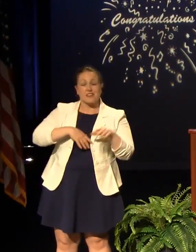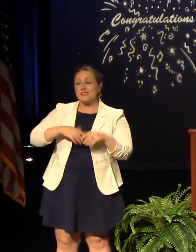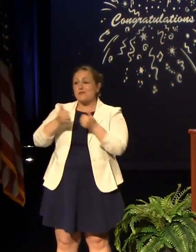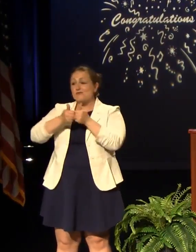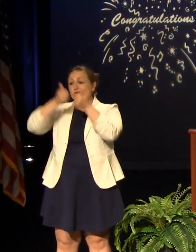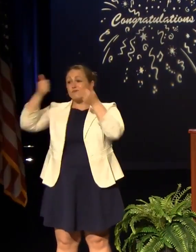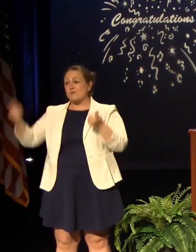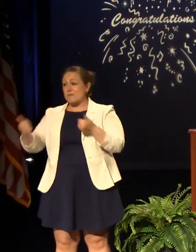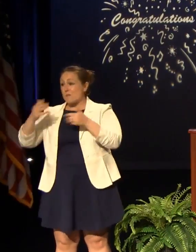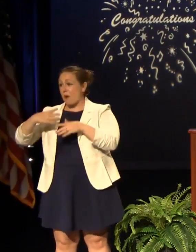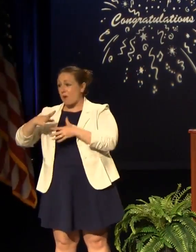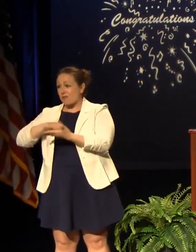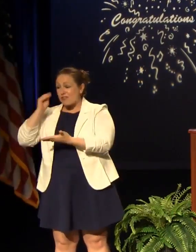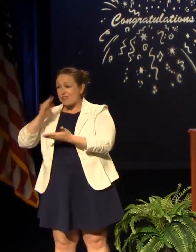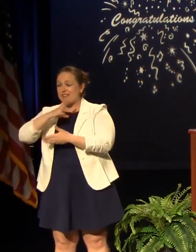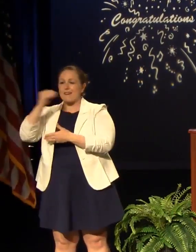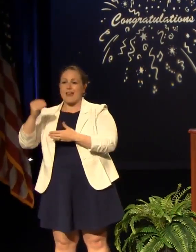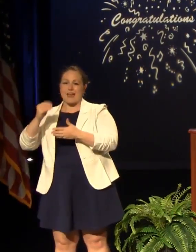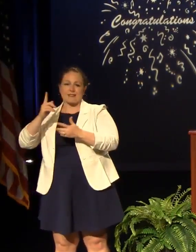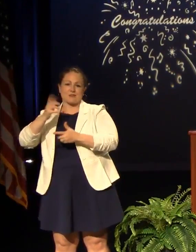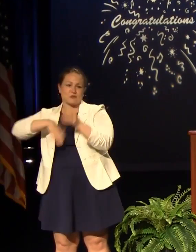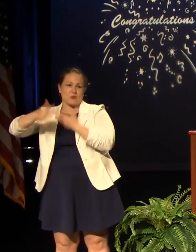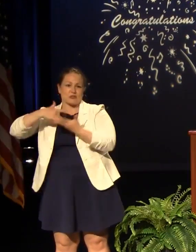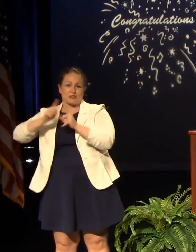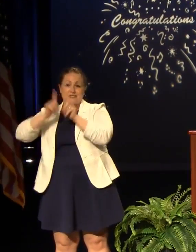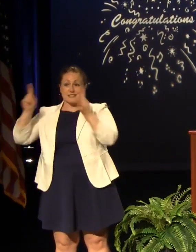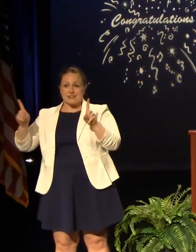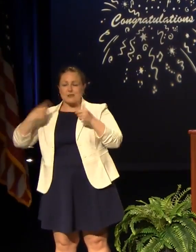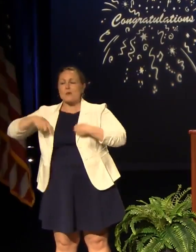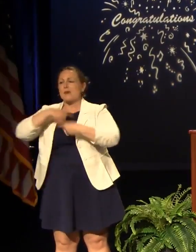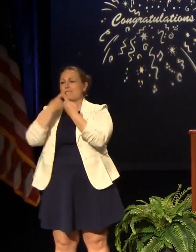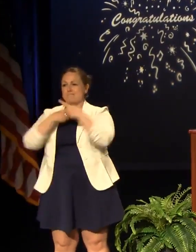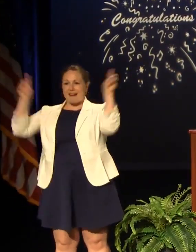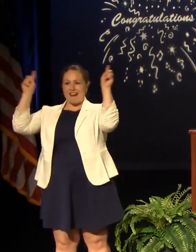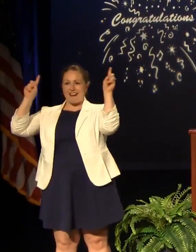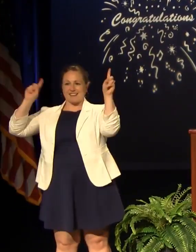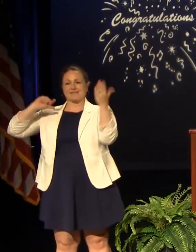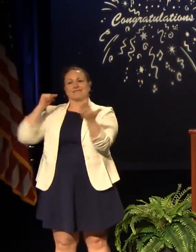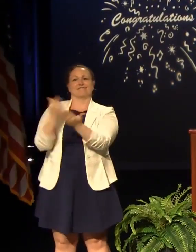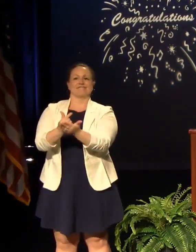distancing, we made it. Thank you.